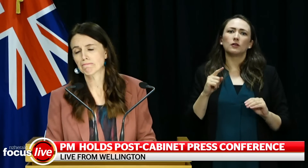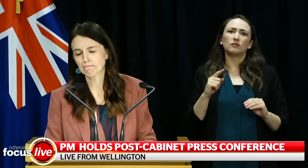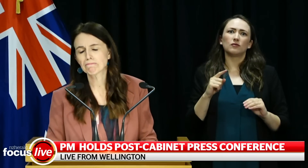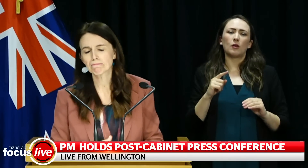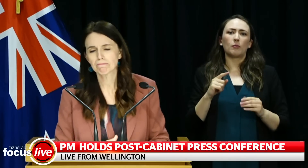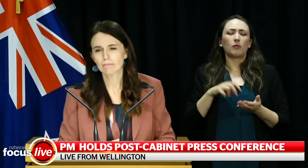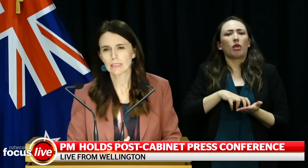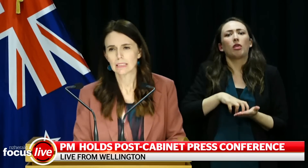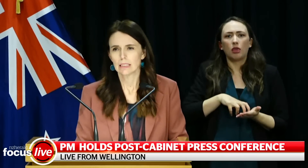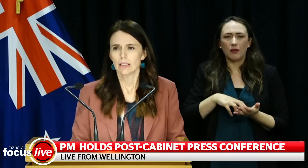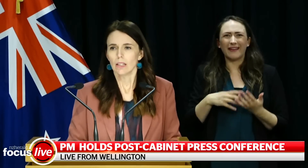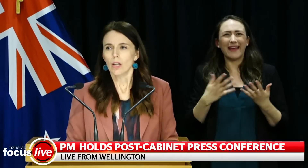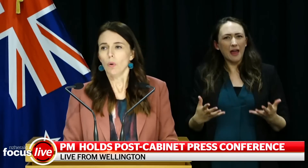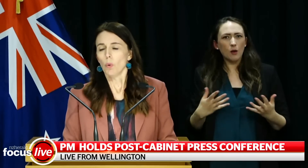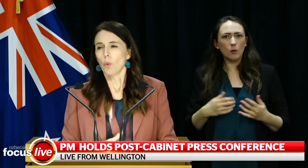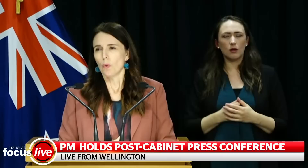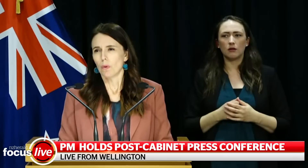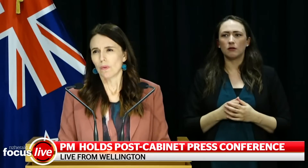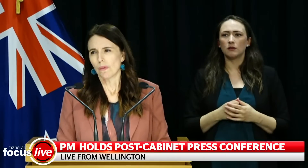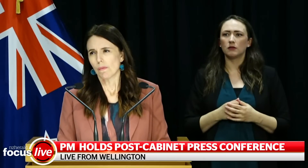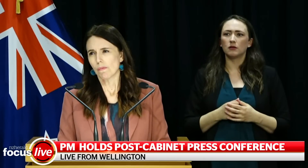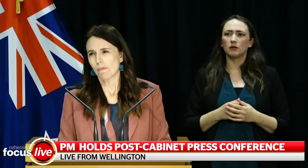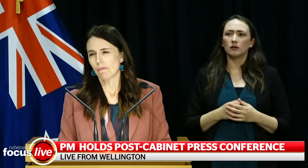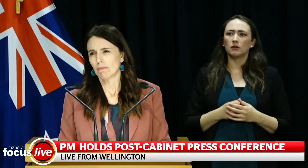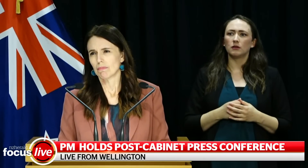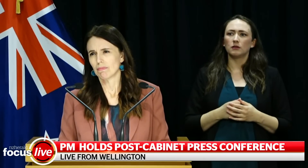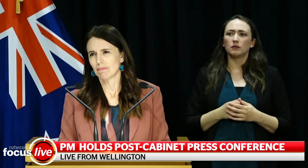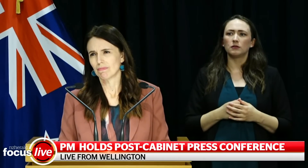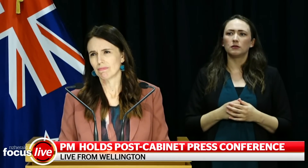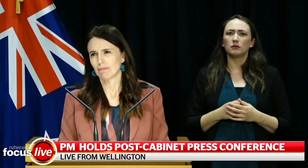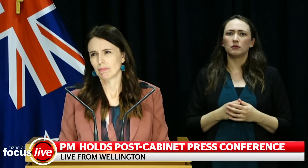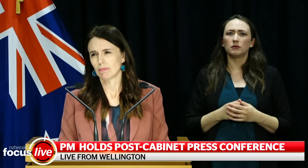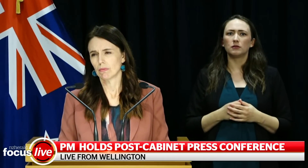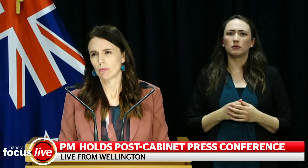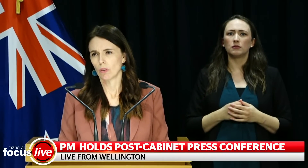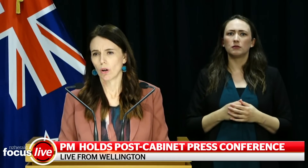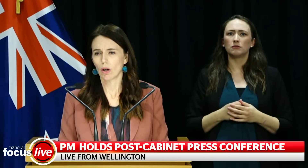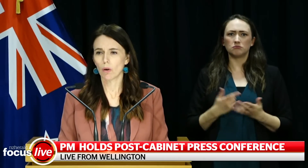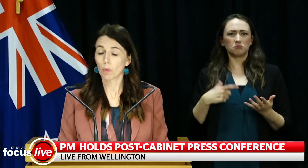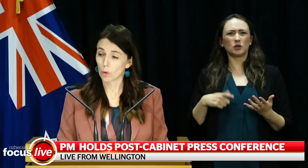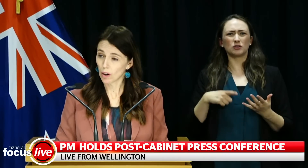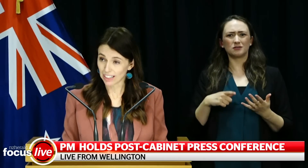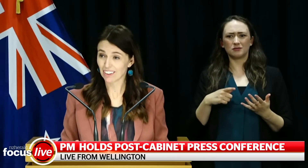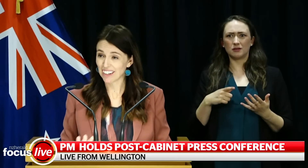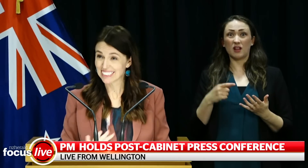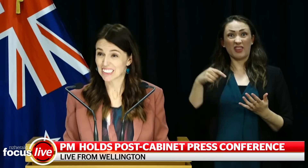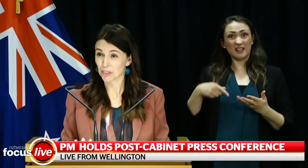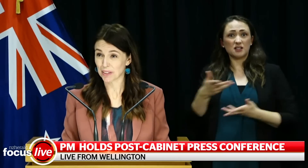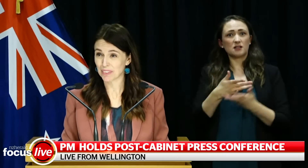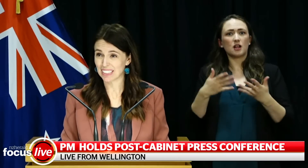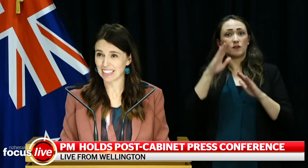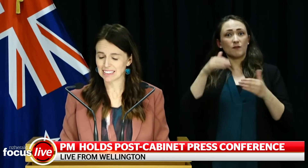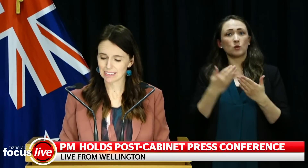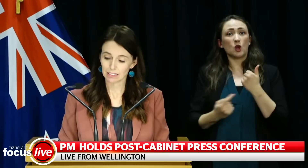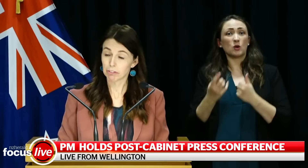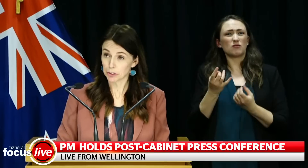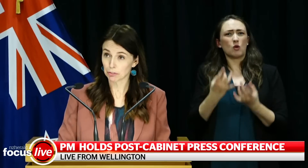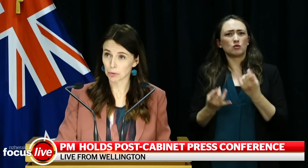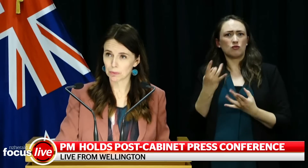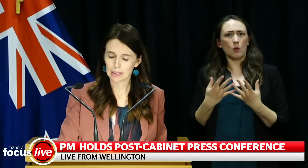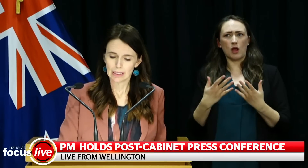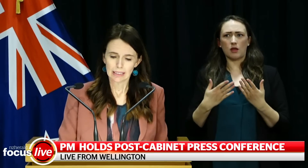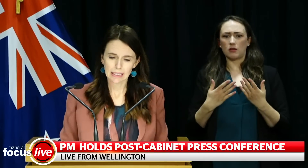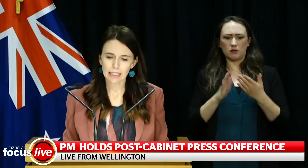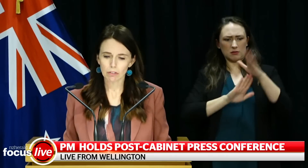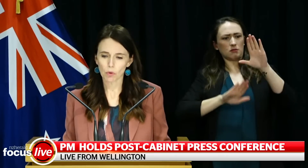that. The circumstances outside of Rotorua, because nothing's been done in other parts of the country. Well, I disagree with that, first